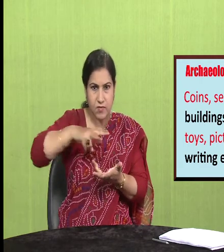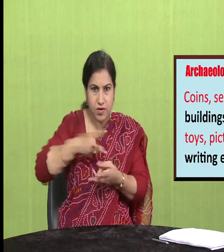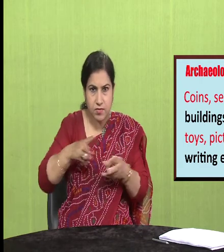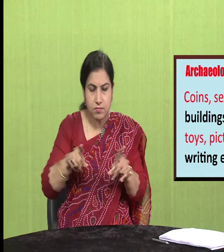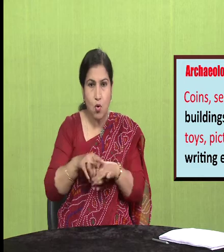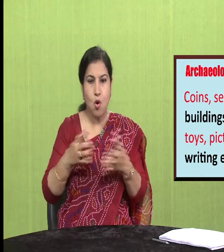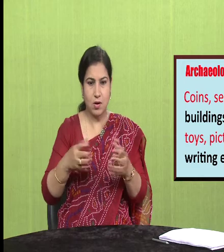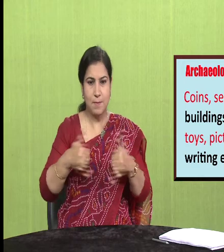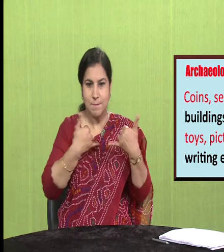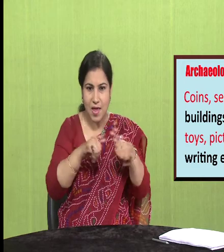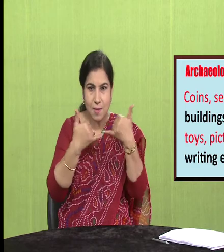toys,